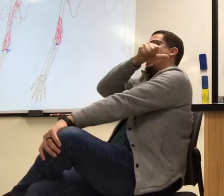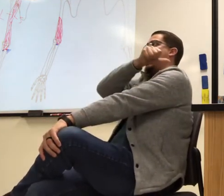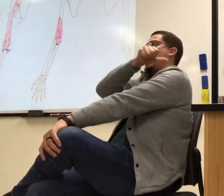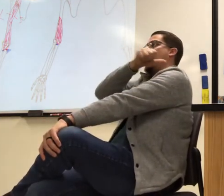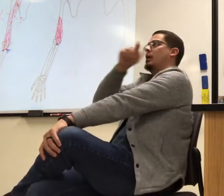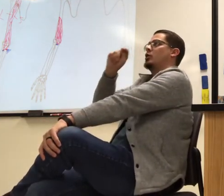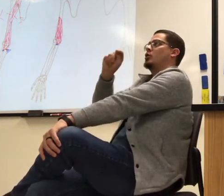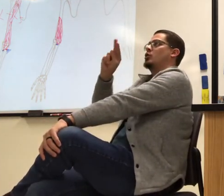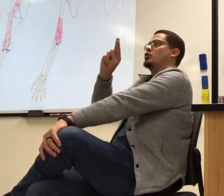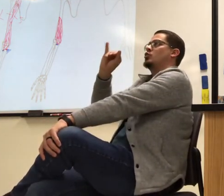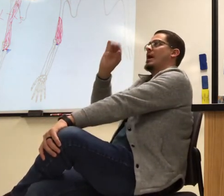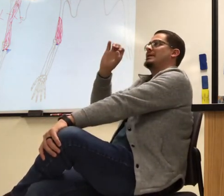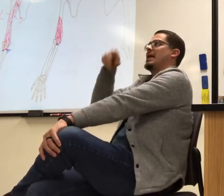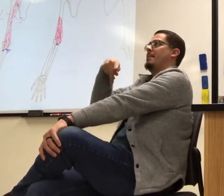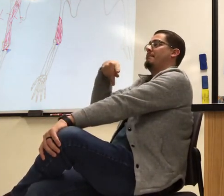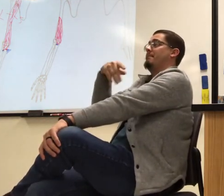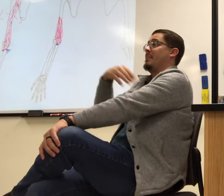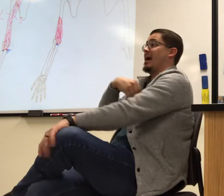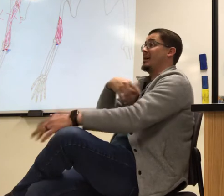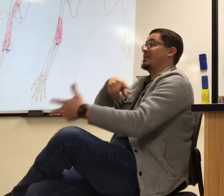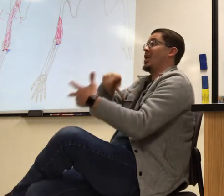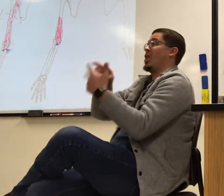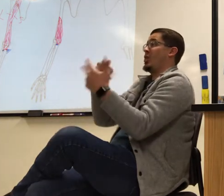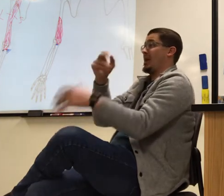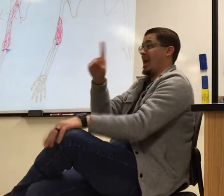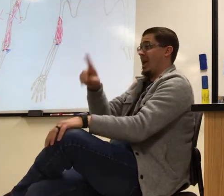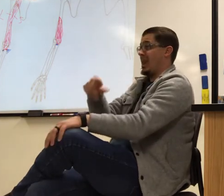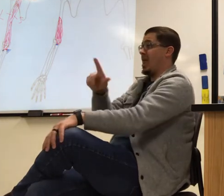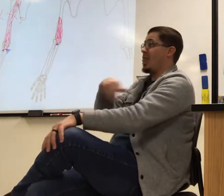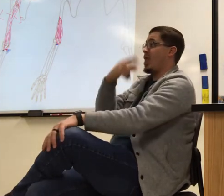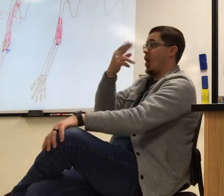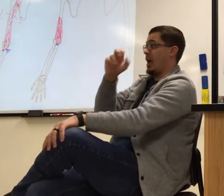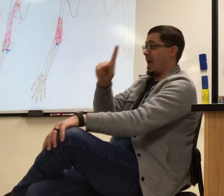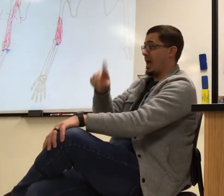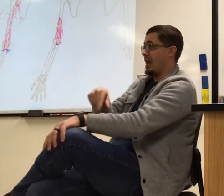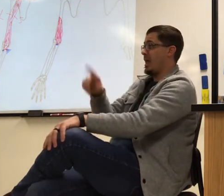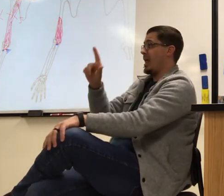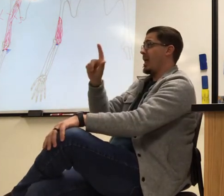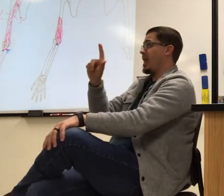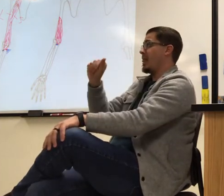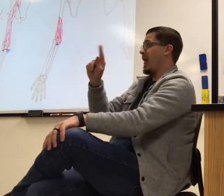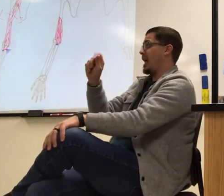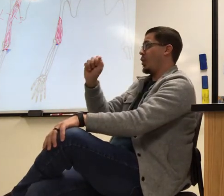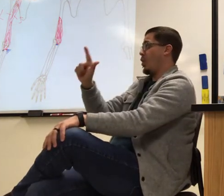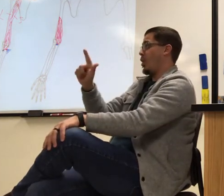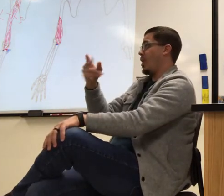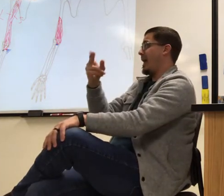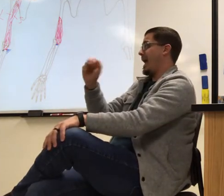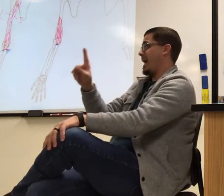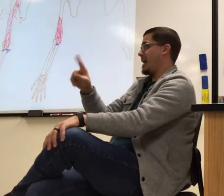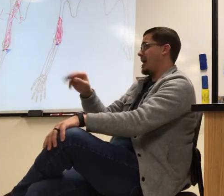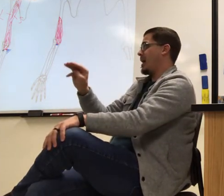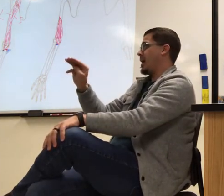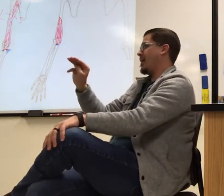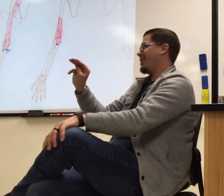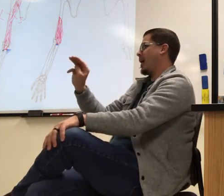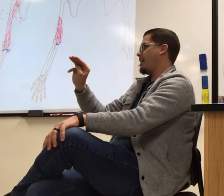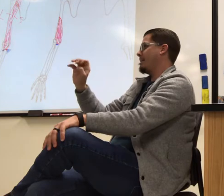say. So three heads, there's a long head, there's a lateral head, and there's a medial head.